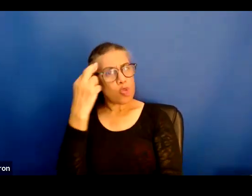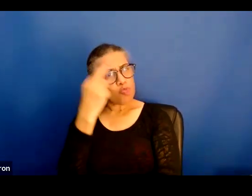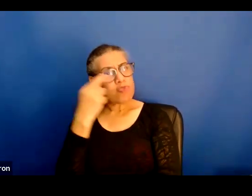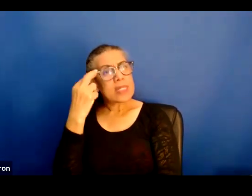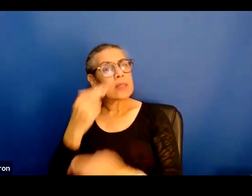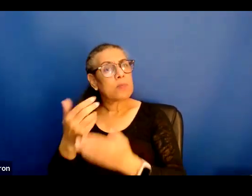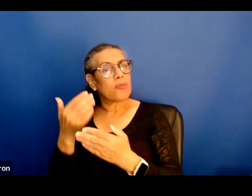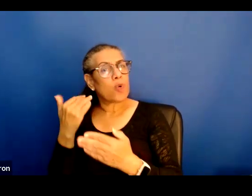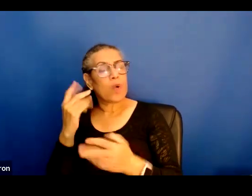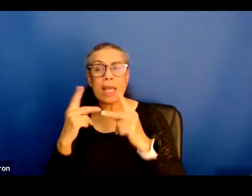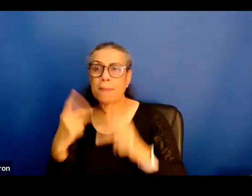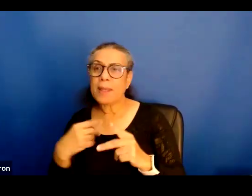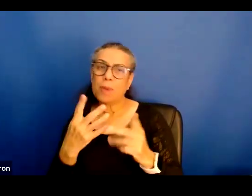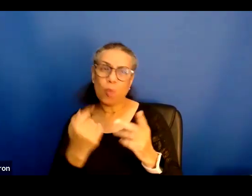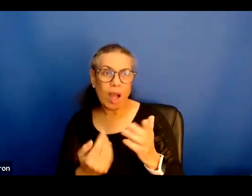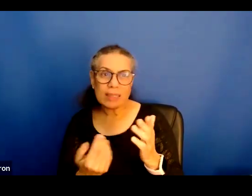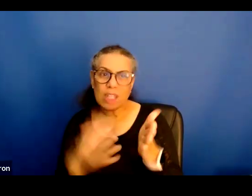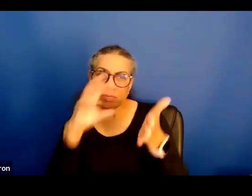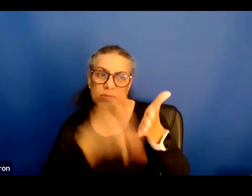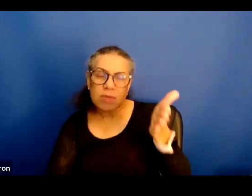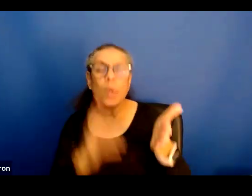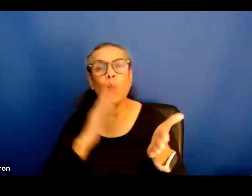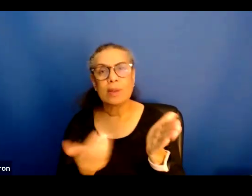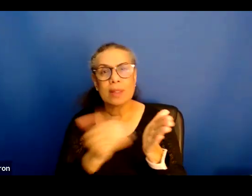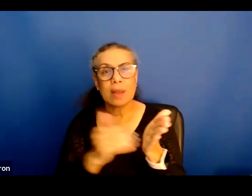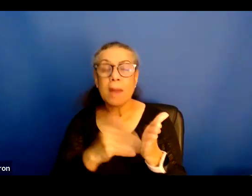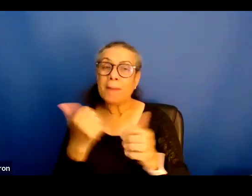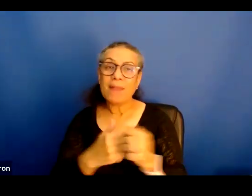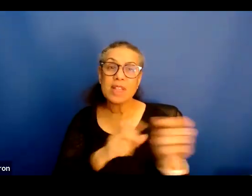and those that come after us will hear them again. But all roads still lead